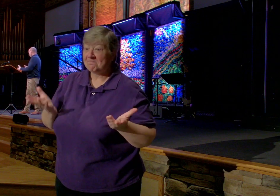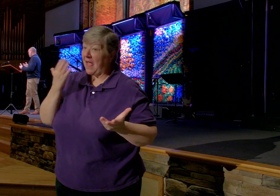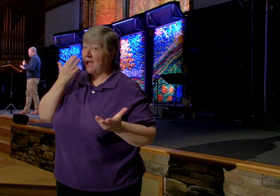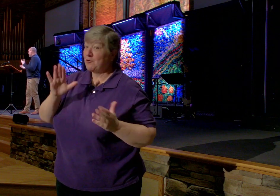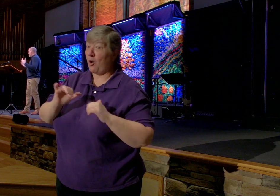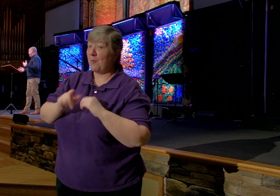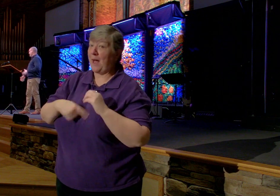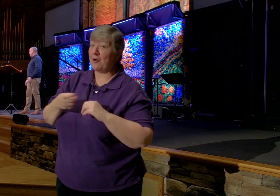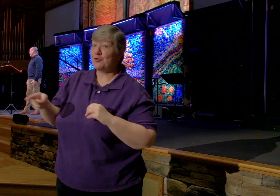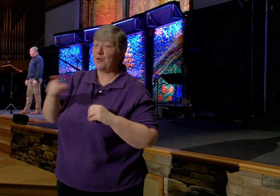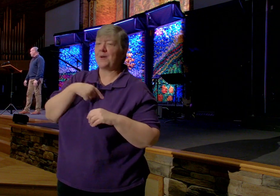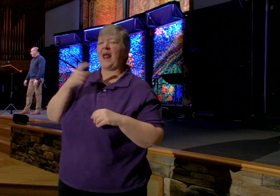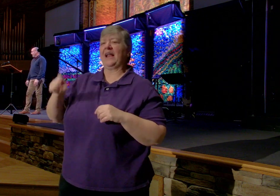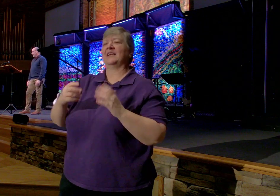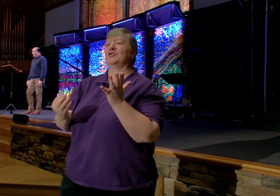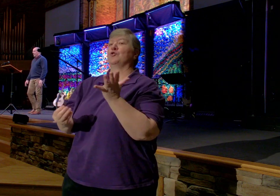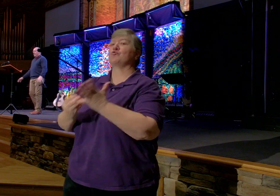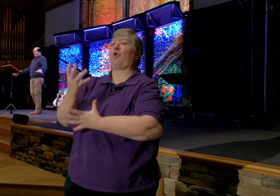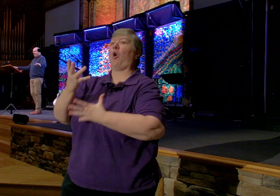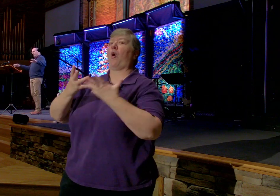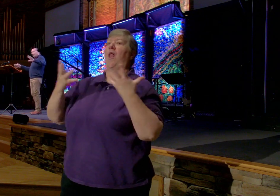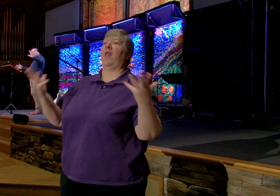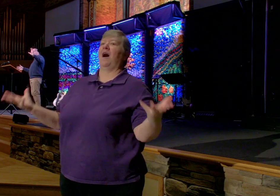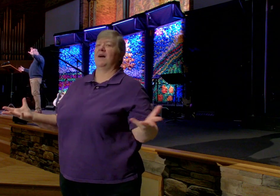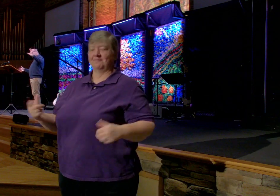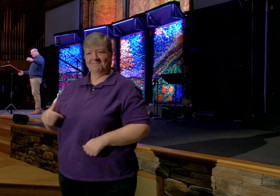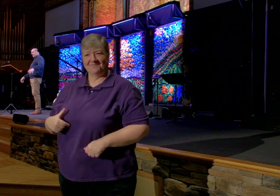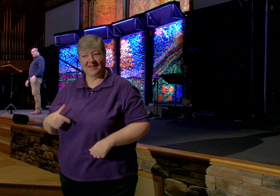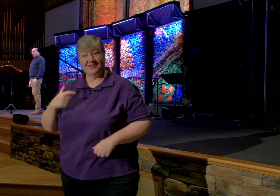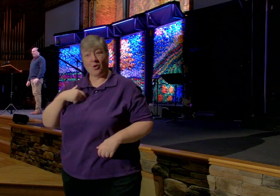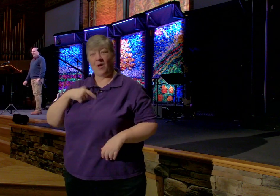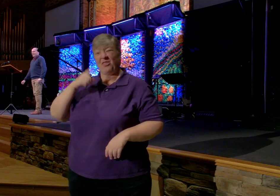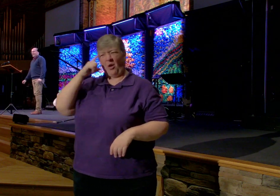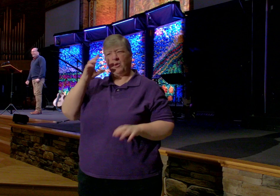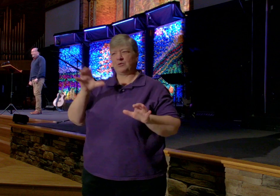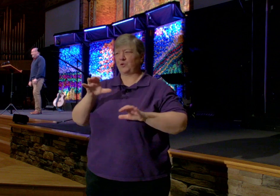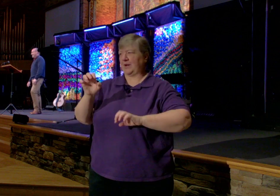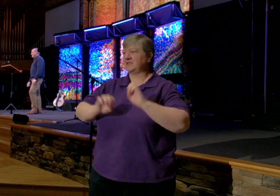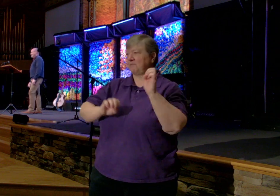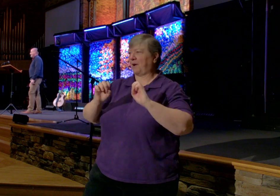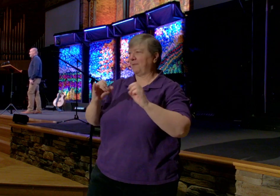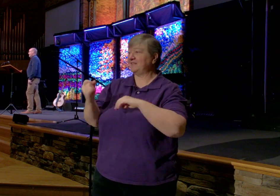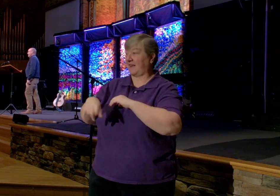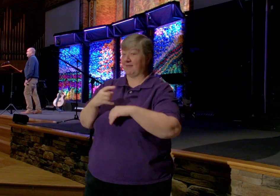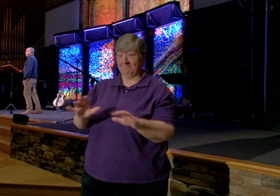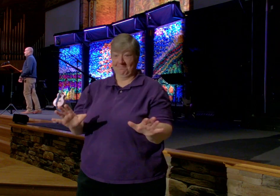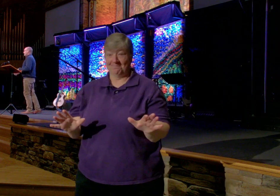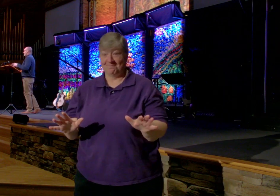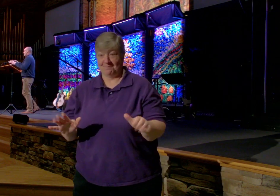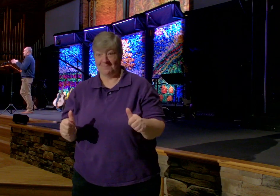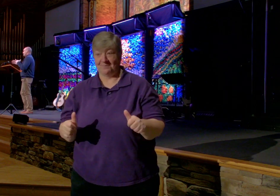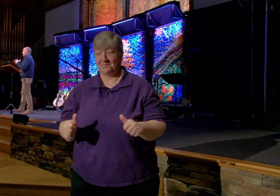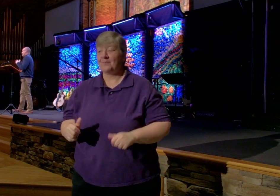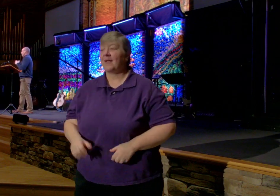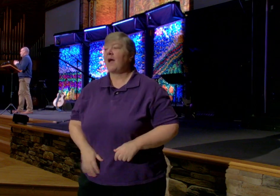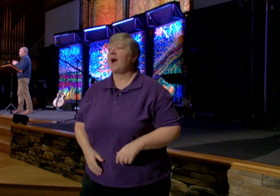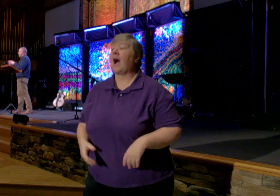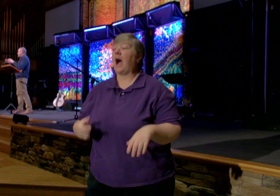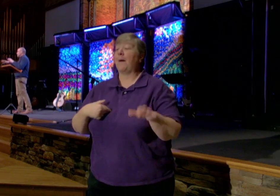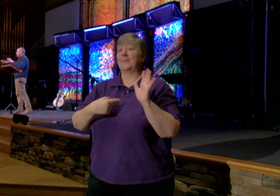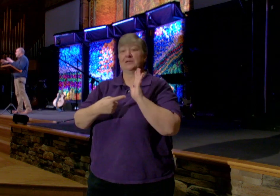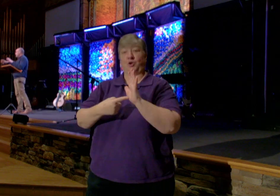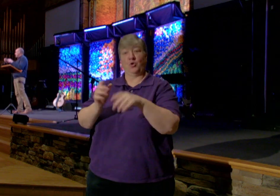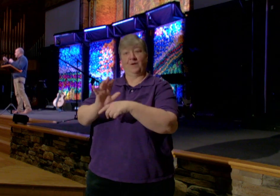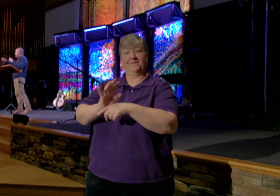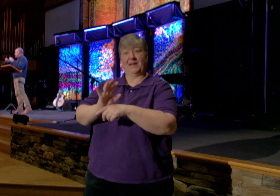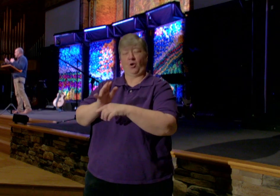about you, but I need to grow in this area a whole lot. So I thought we would do a little experiment today, okay? So we're going to show